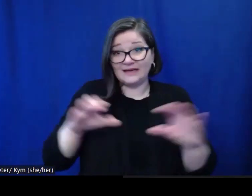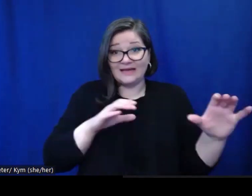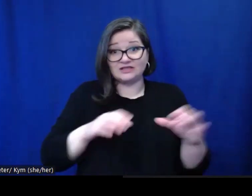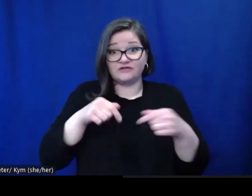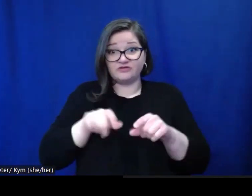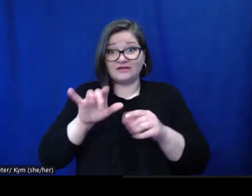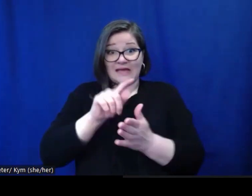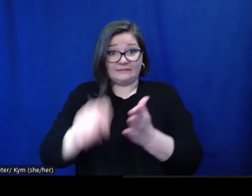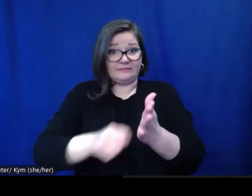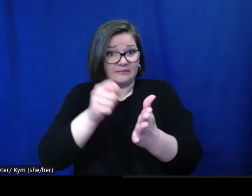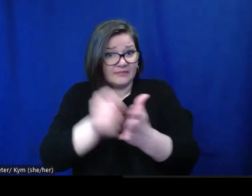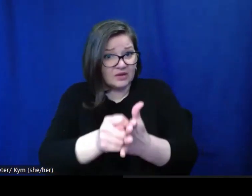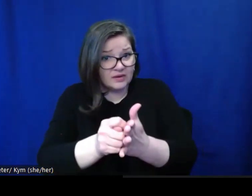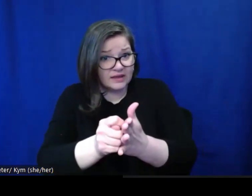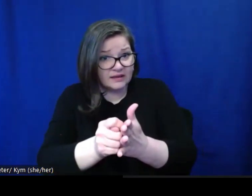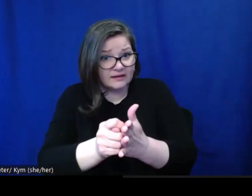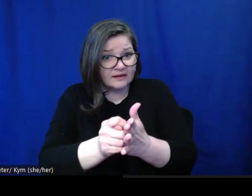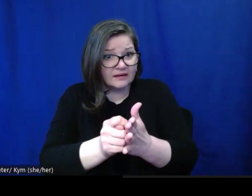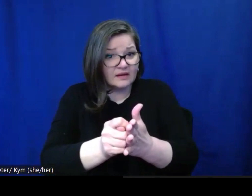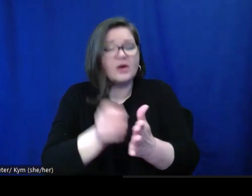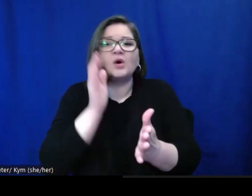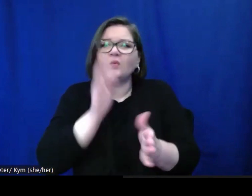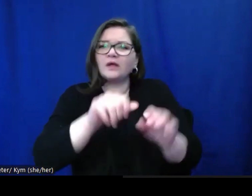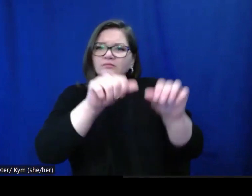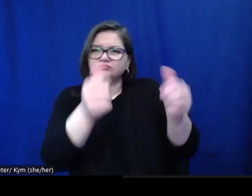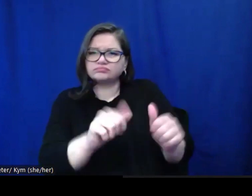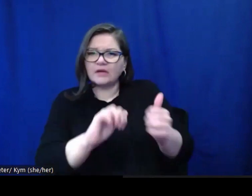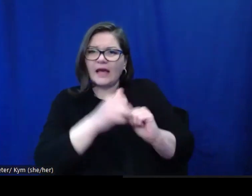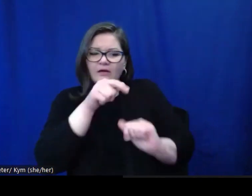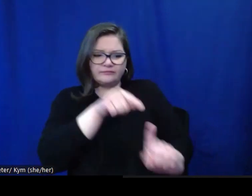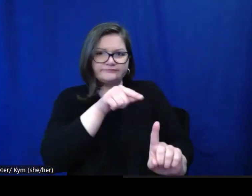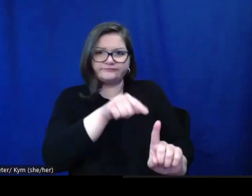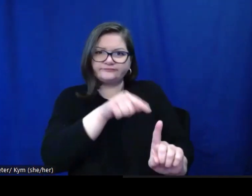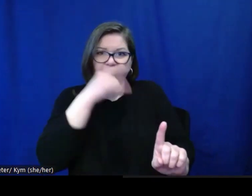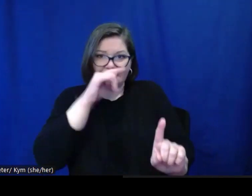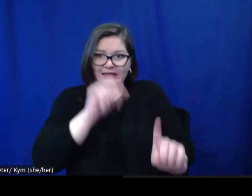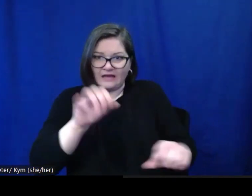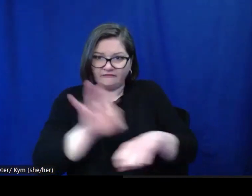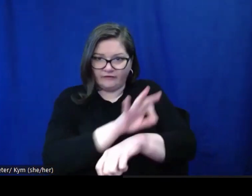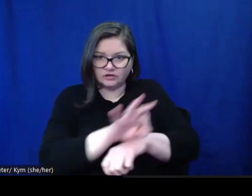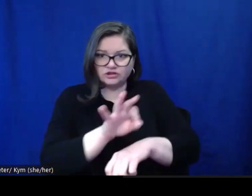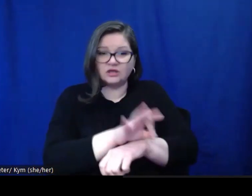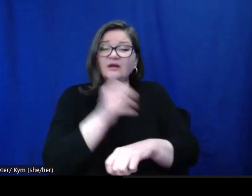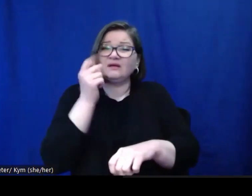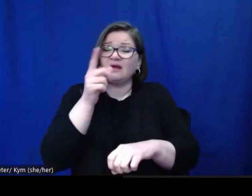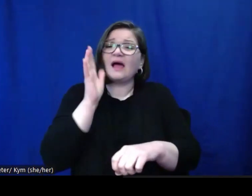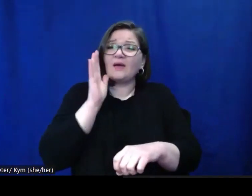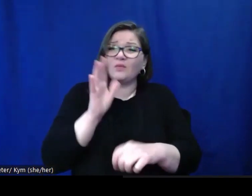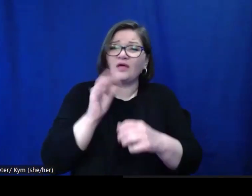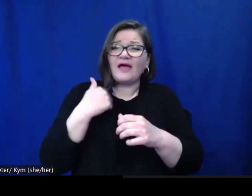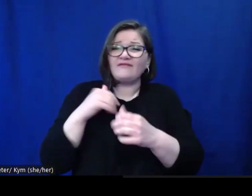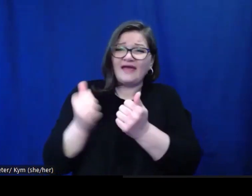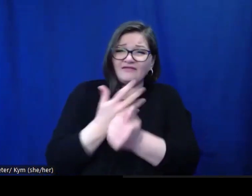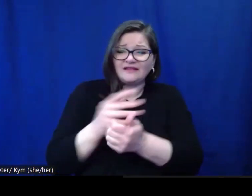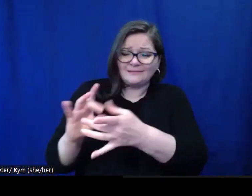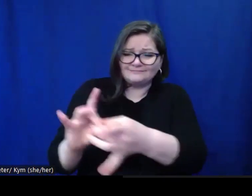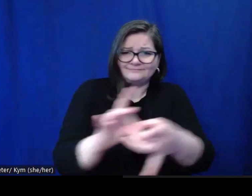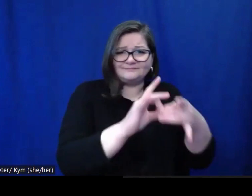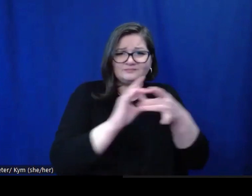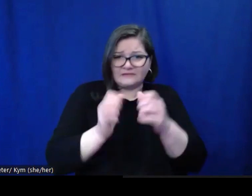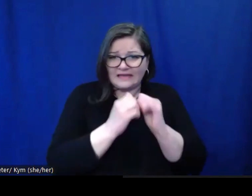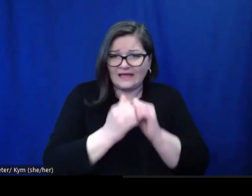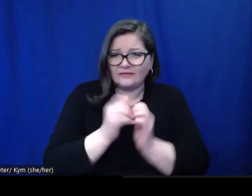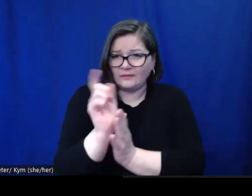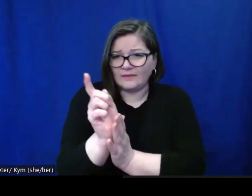period will really shape how this child is able to function. And I'm going to bring all this together in just a second.